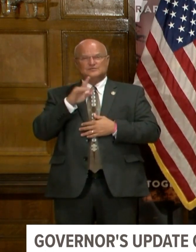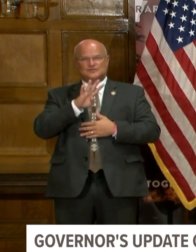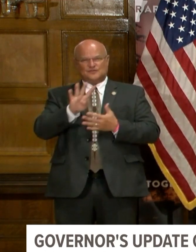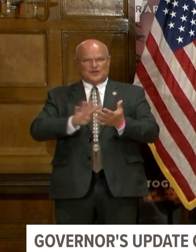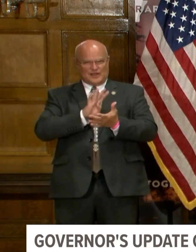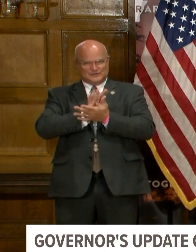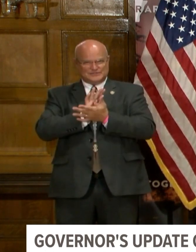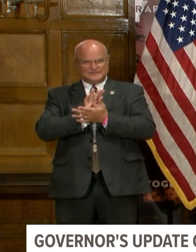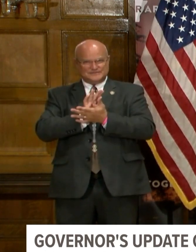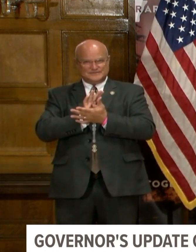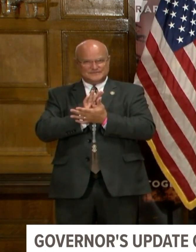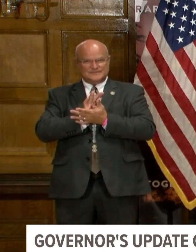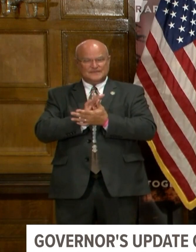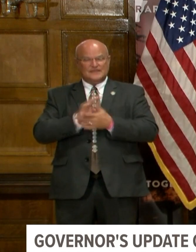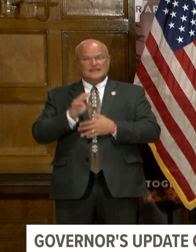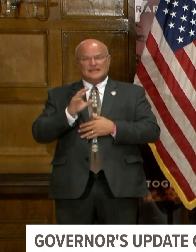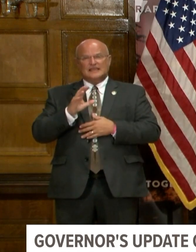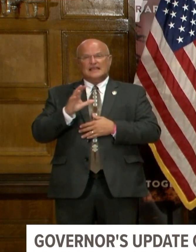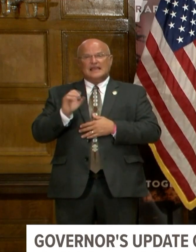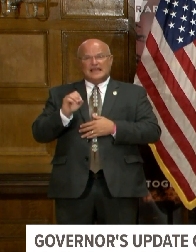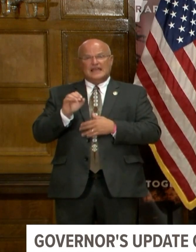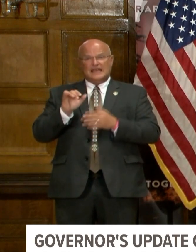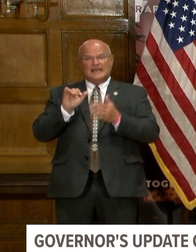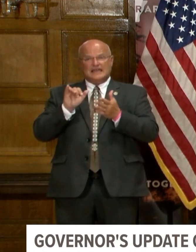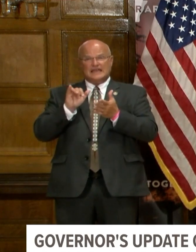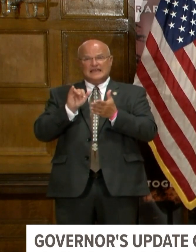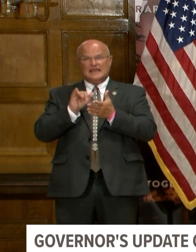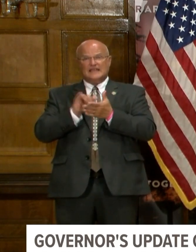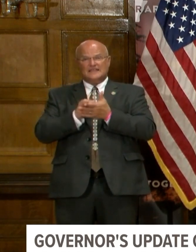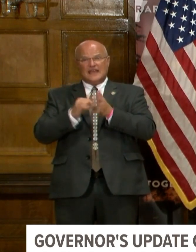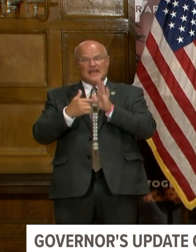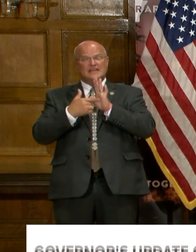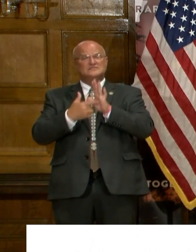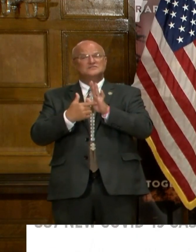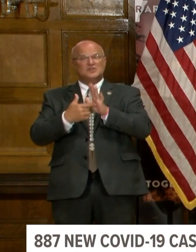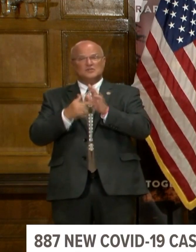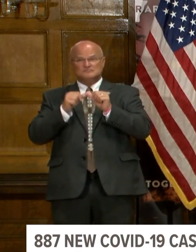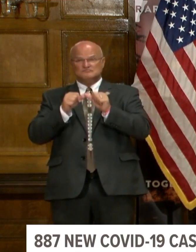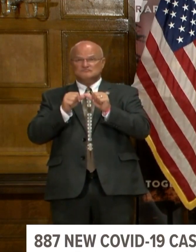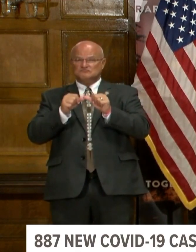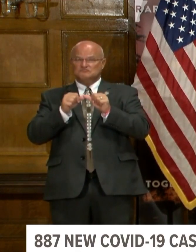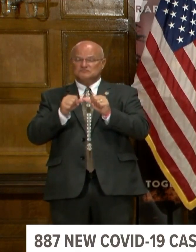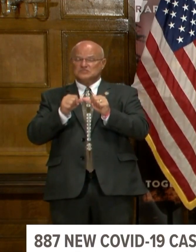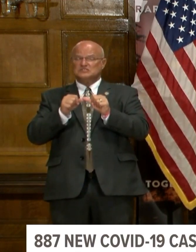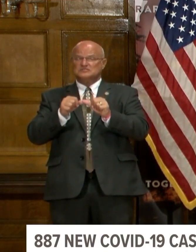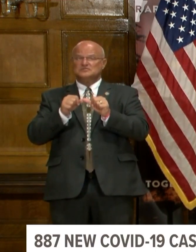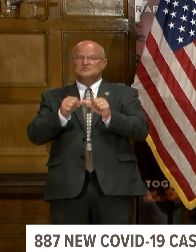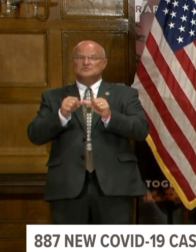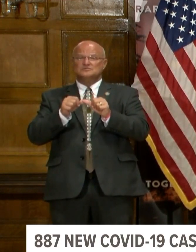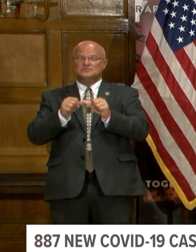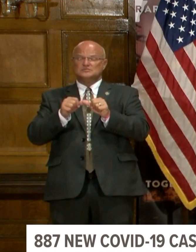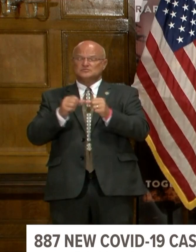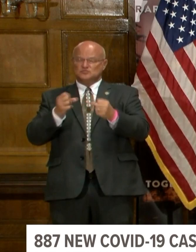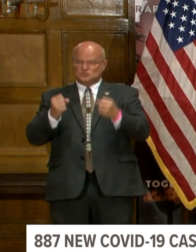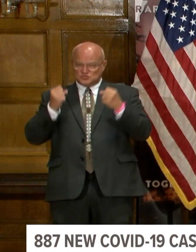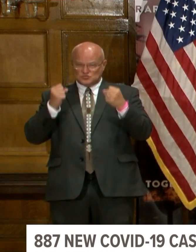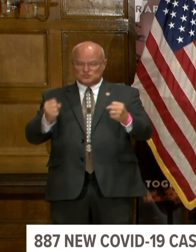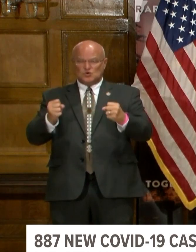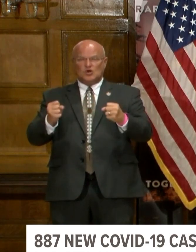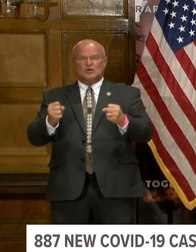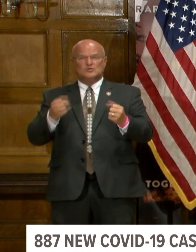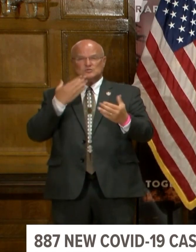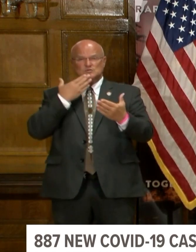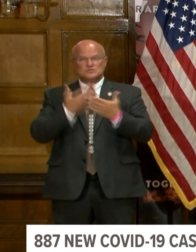24 hours. And that shows a continued trend of strong,